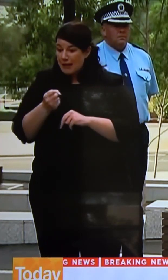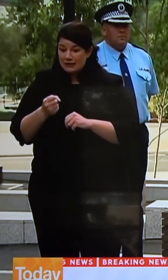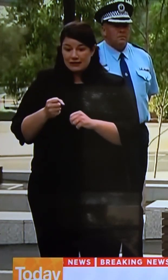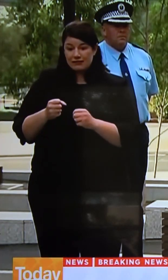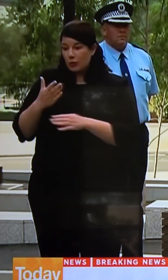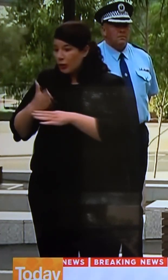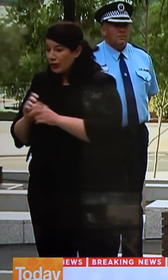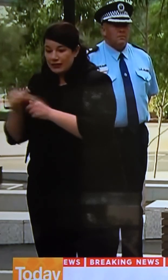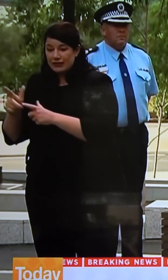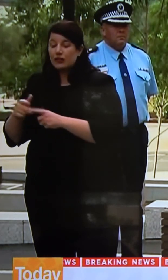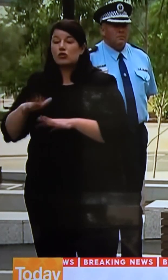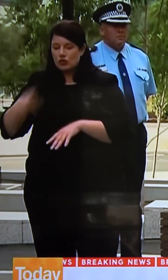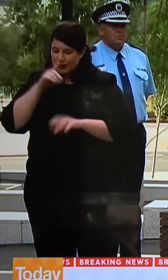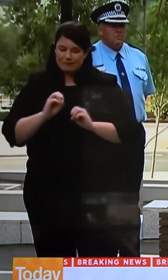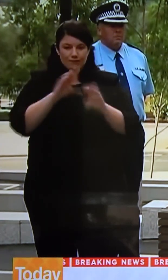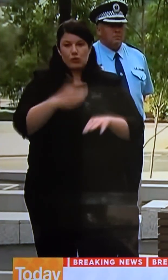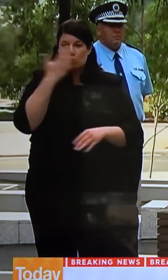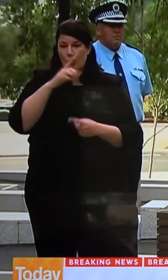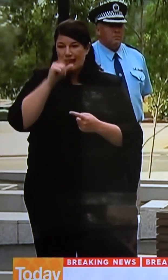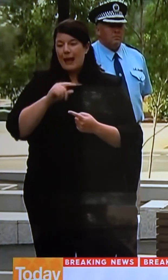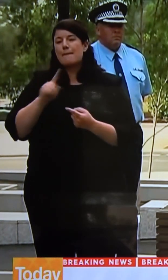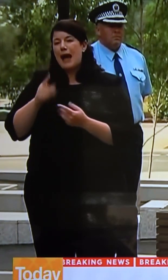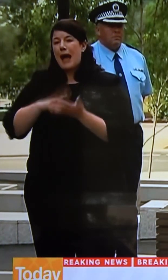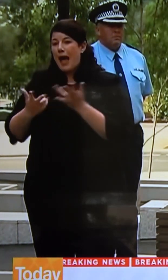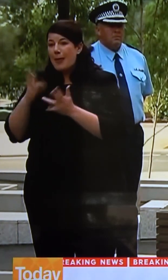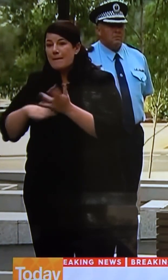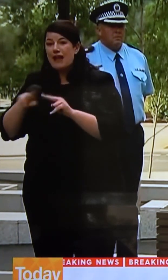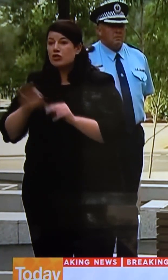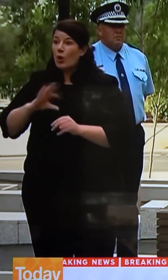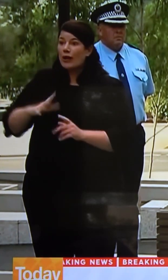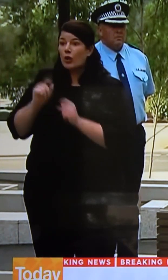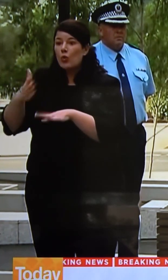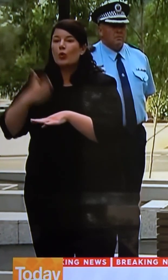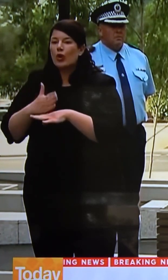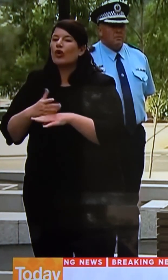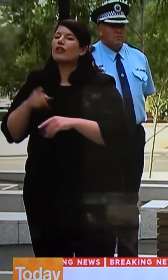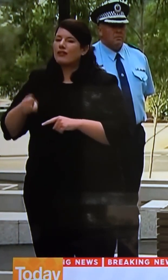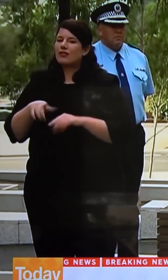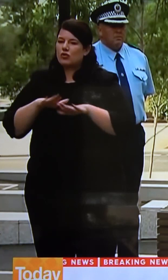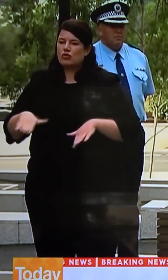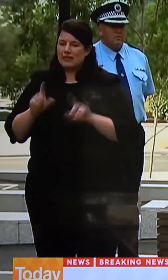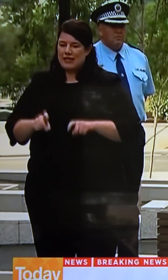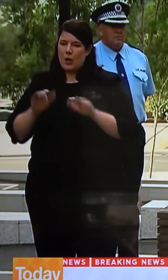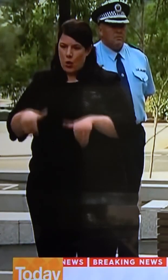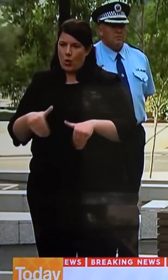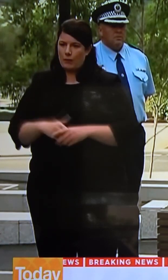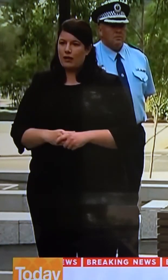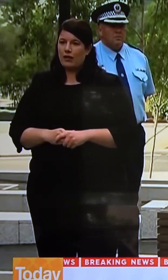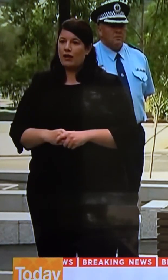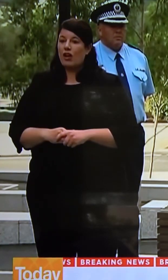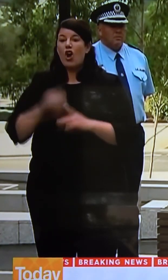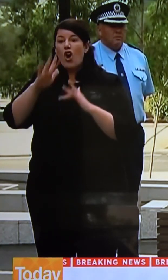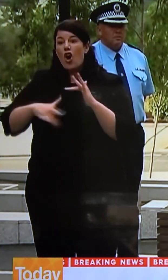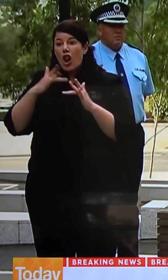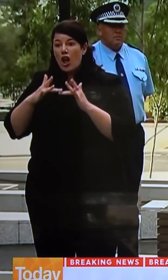no child will be turned away from school. The impact of this will mean there will be a single unit of teaching for all teachers. Online learning